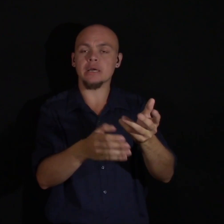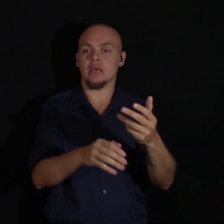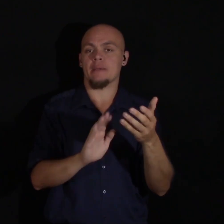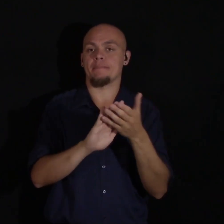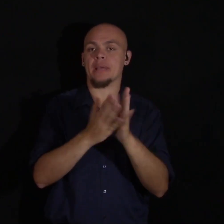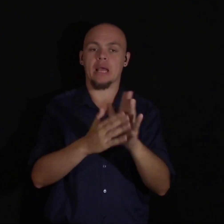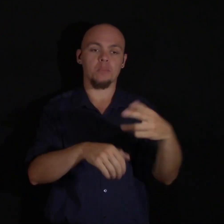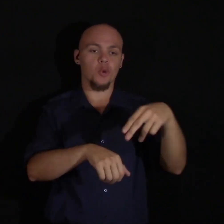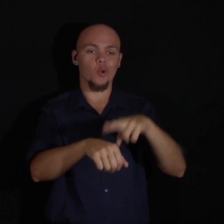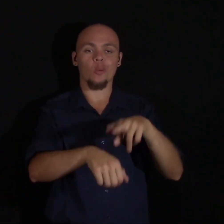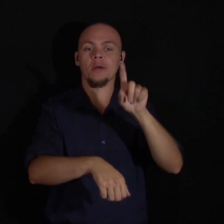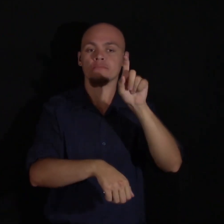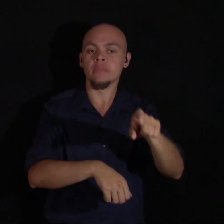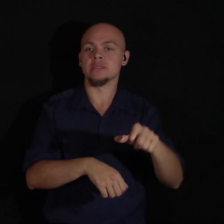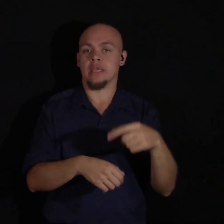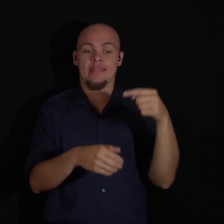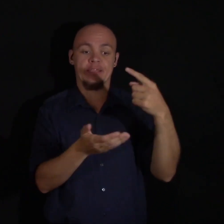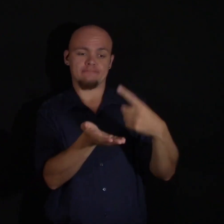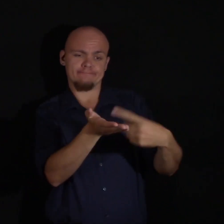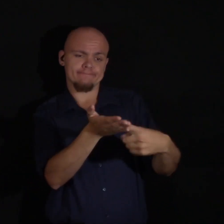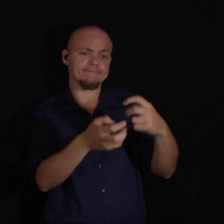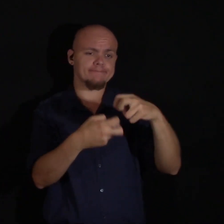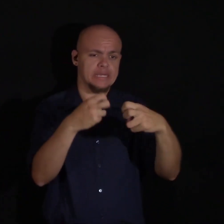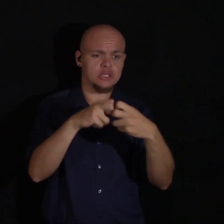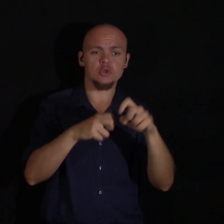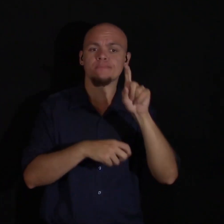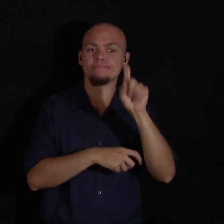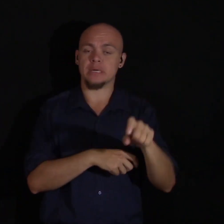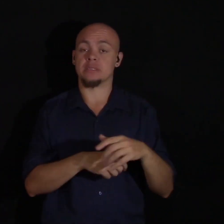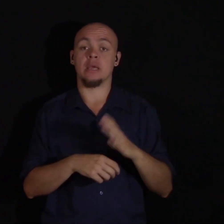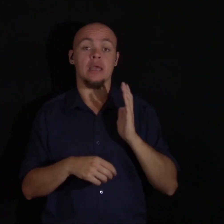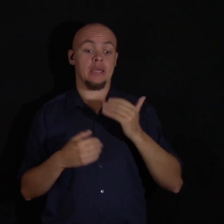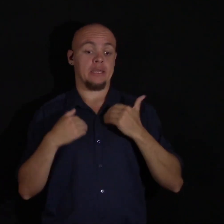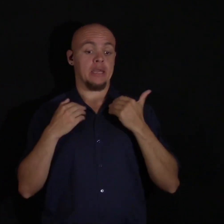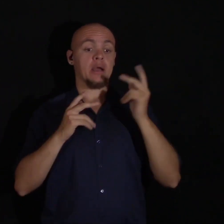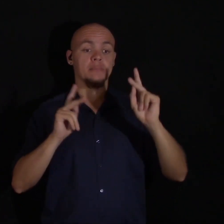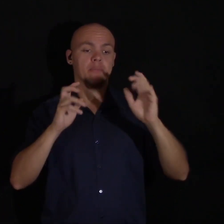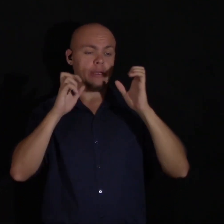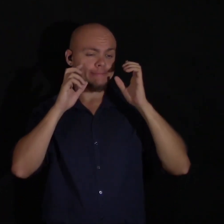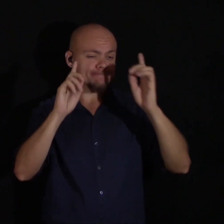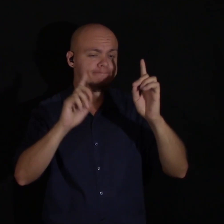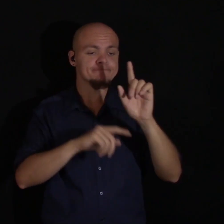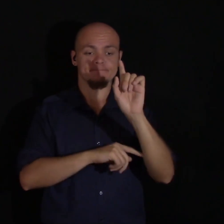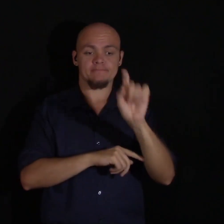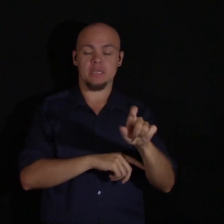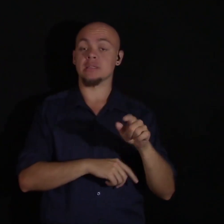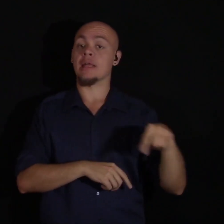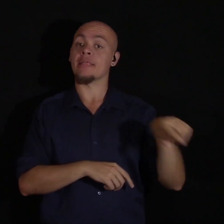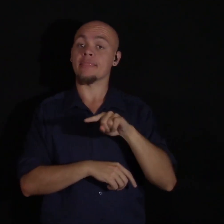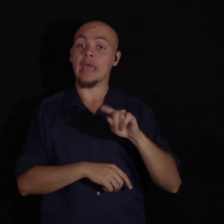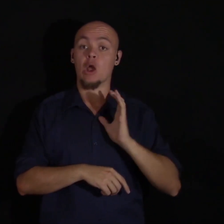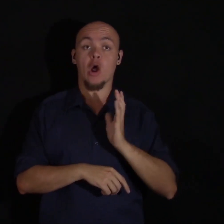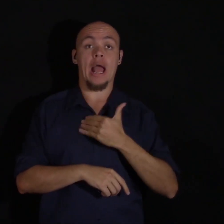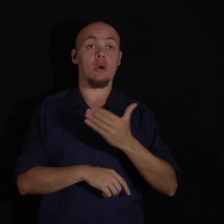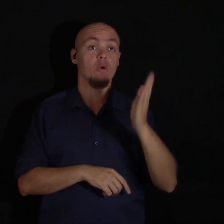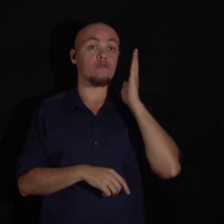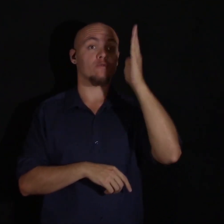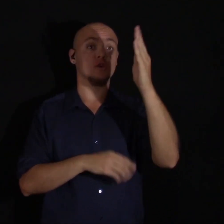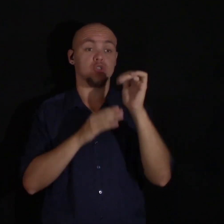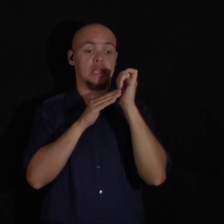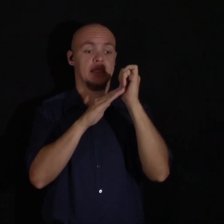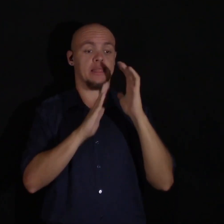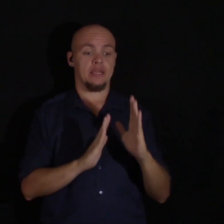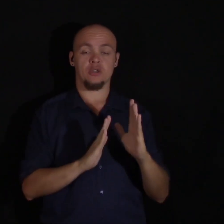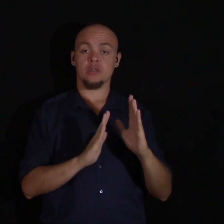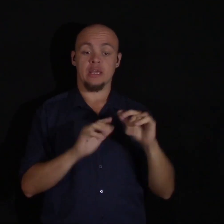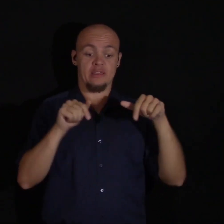to discuss this issue, and we have to educate our young people. They are our leaders, and they are the method for us to